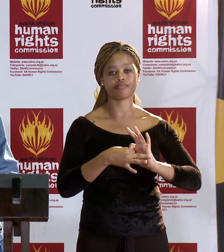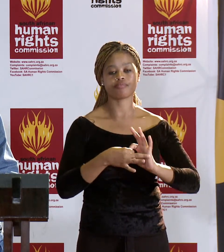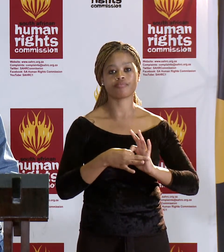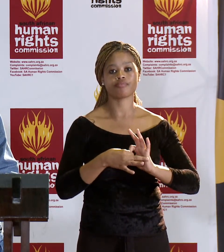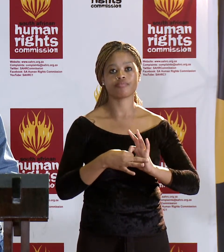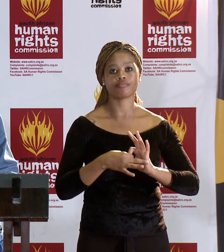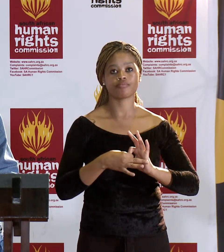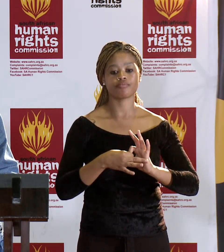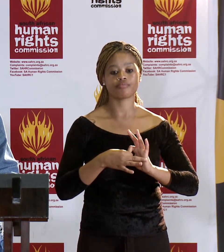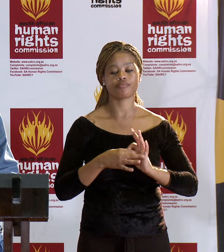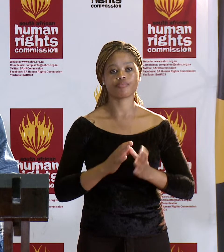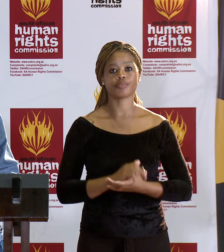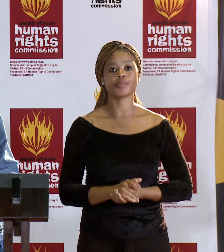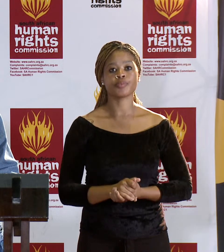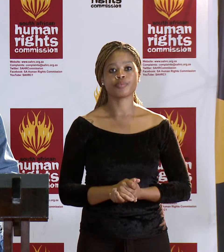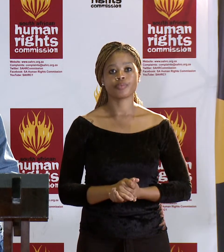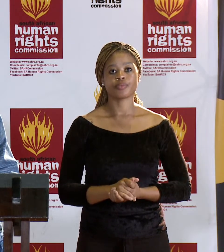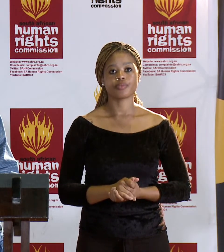together,